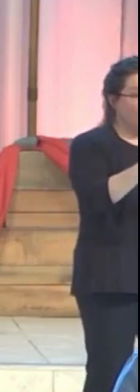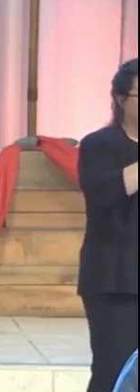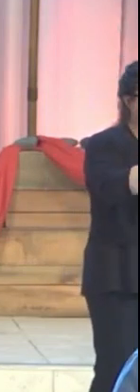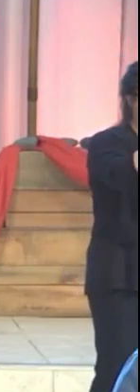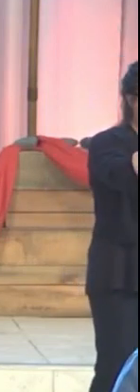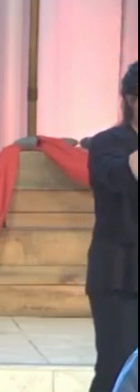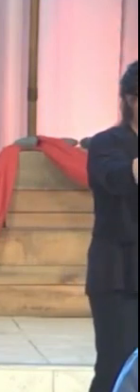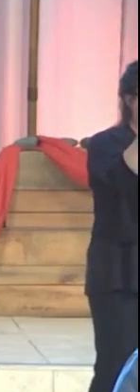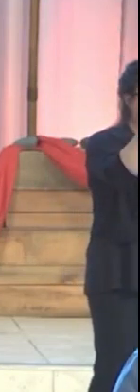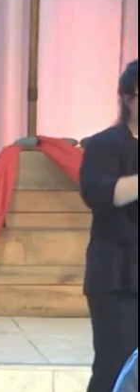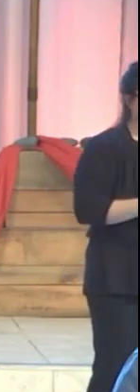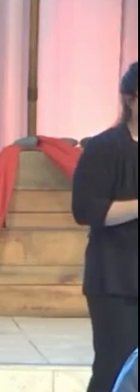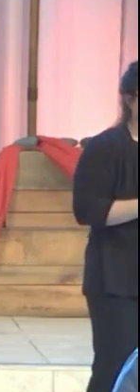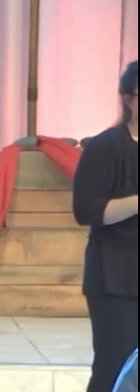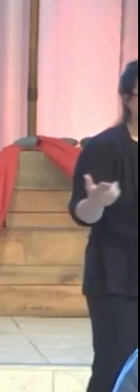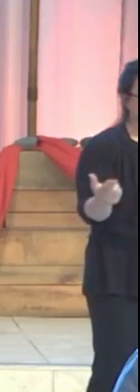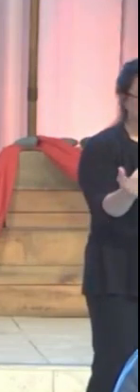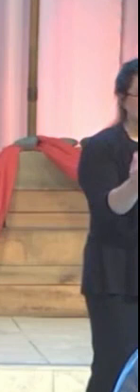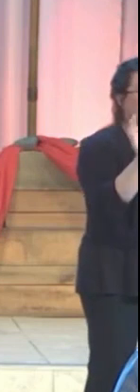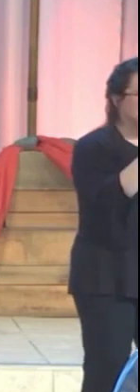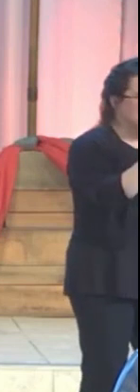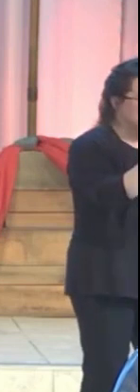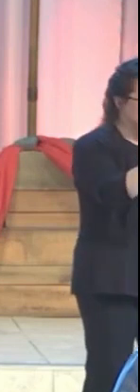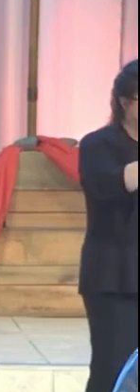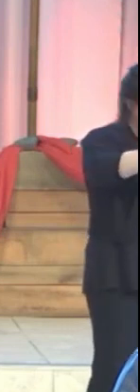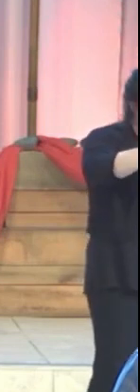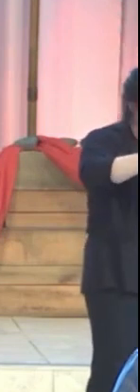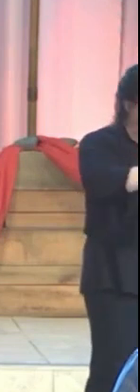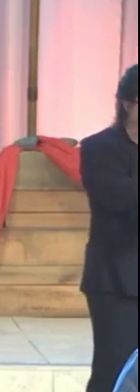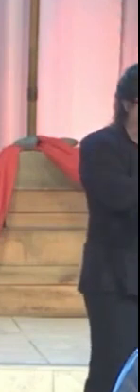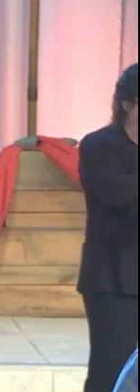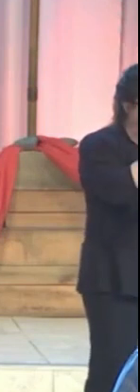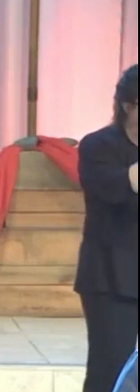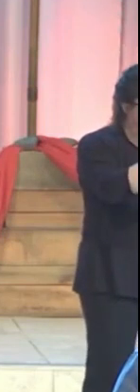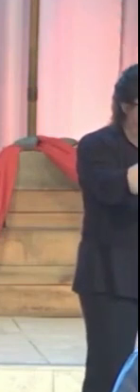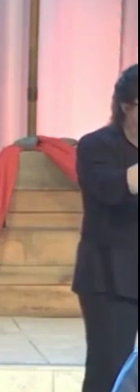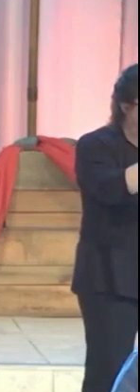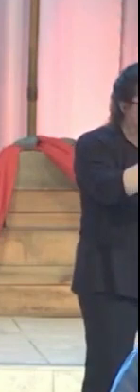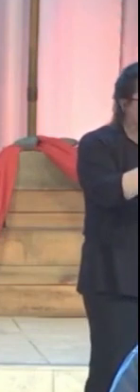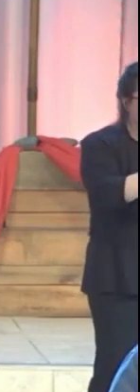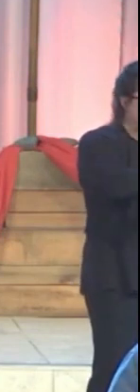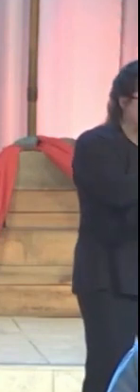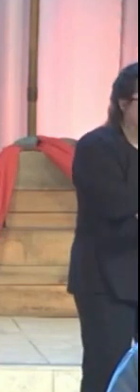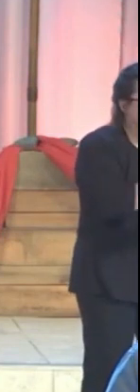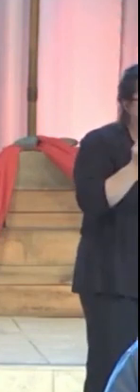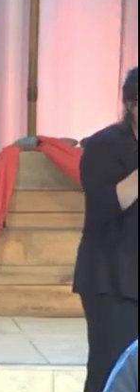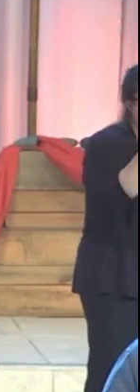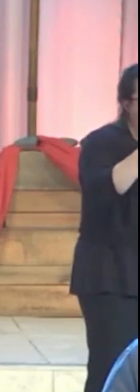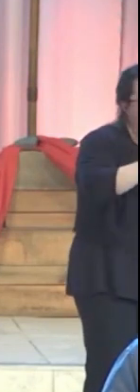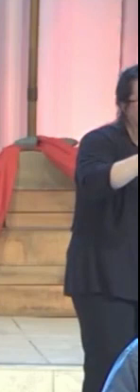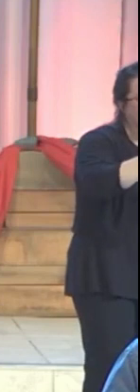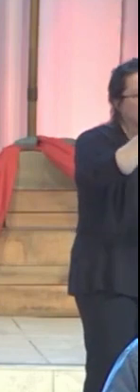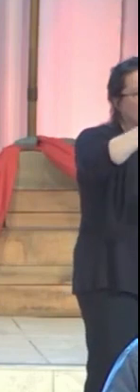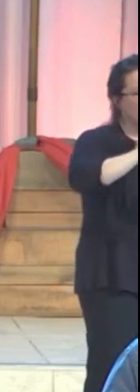Spirit twice. And that gives you a powerful reminder of the pervasive energy of the Holy Spirit in